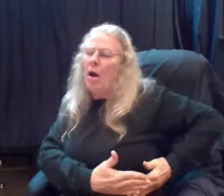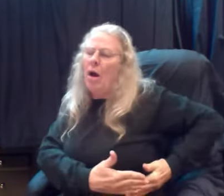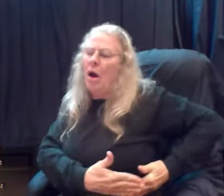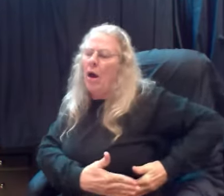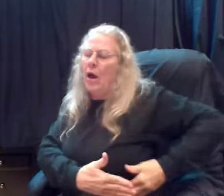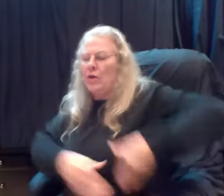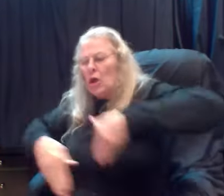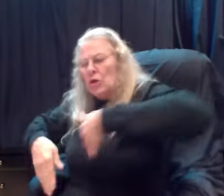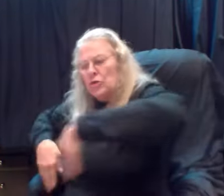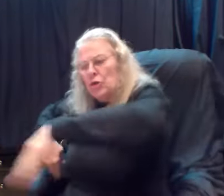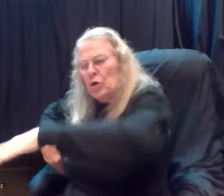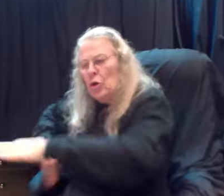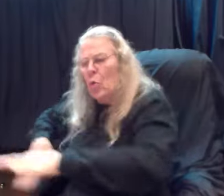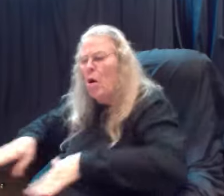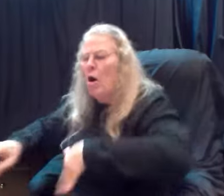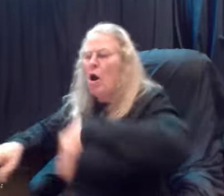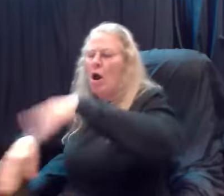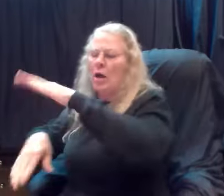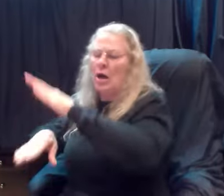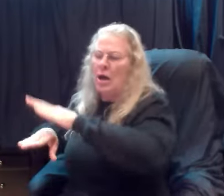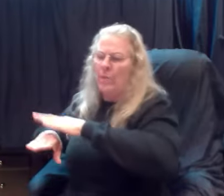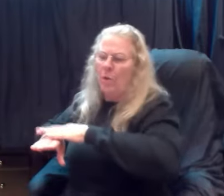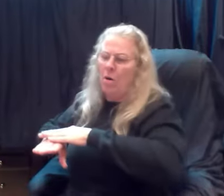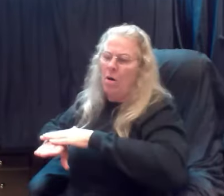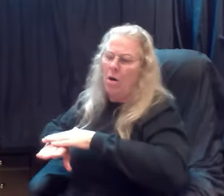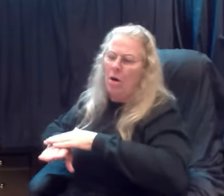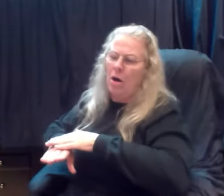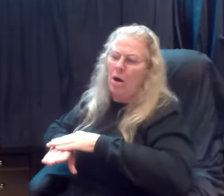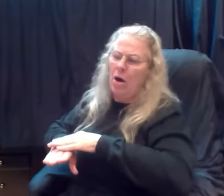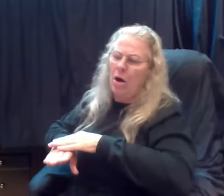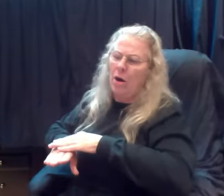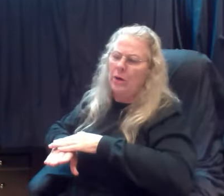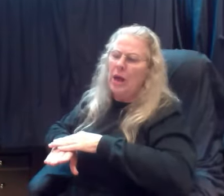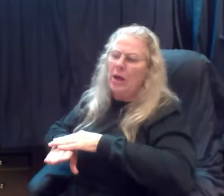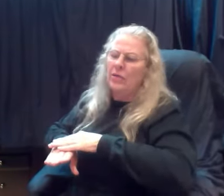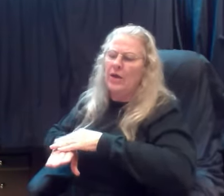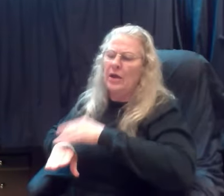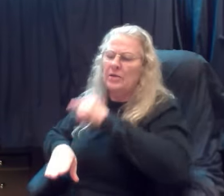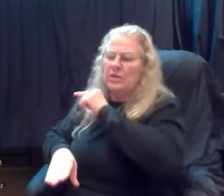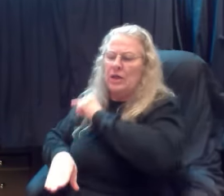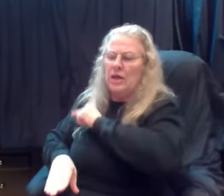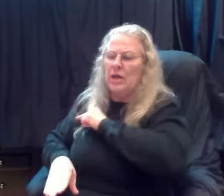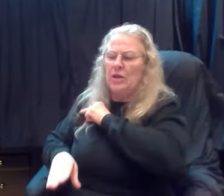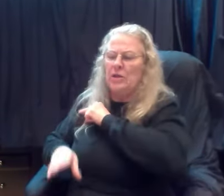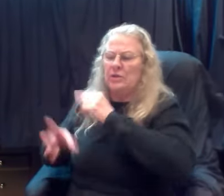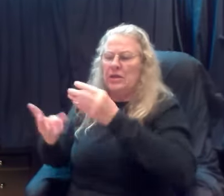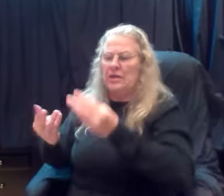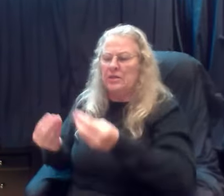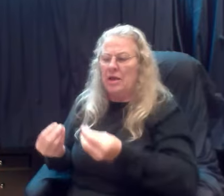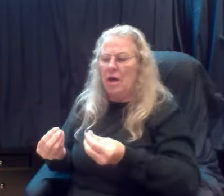To walk upon this guilty side.